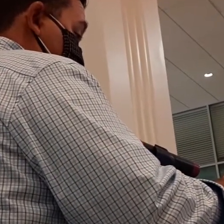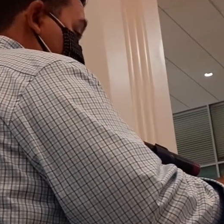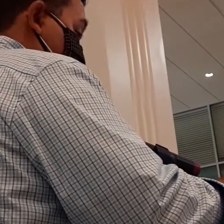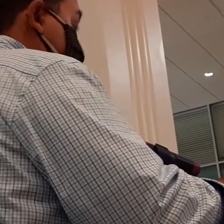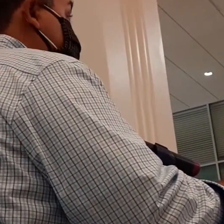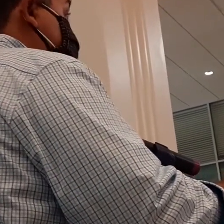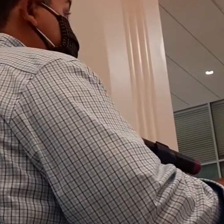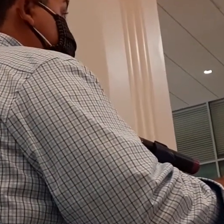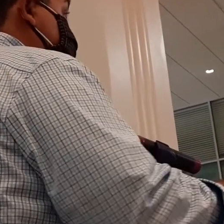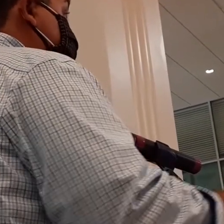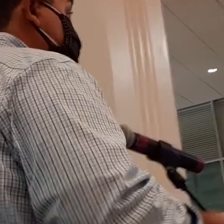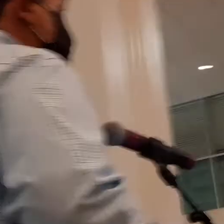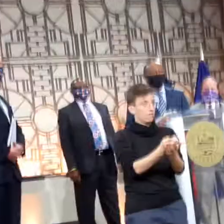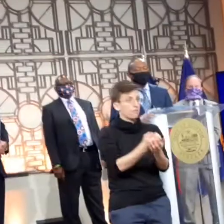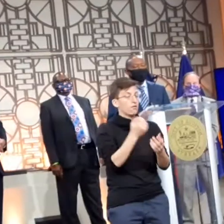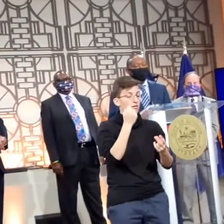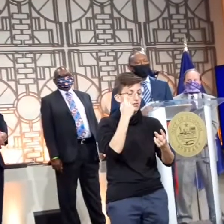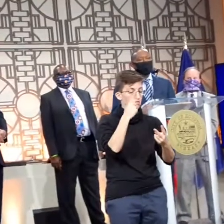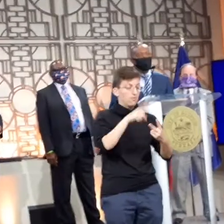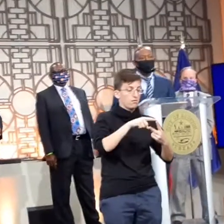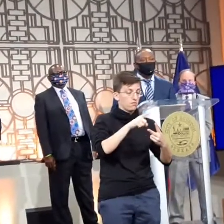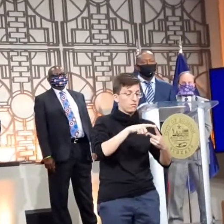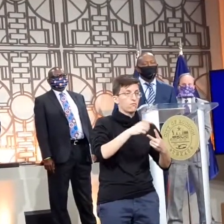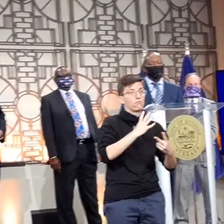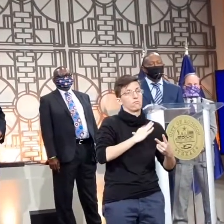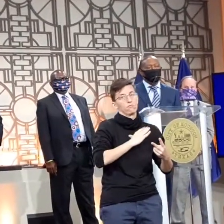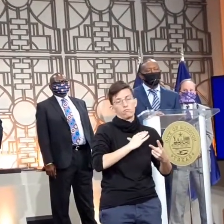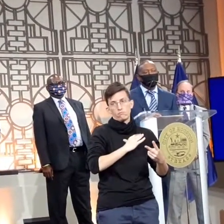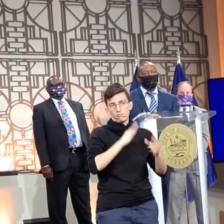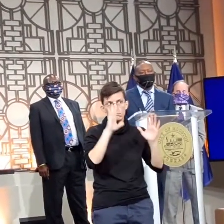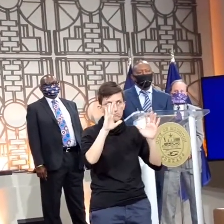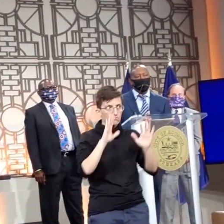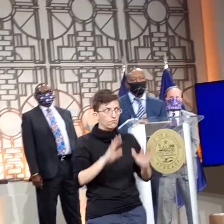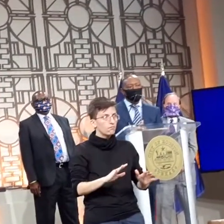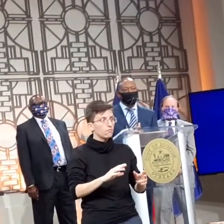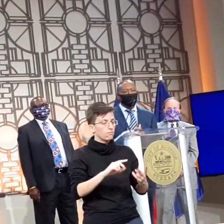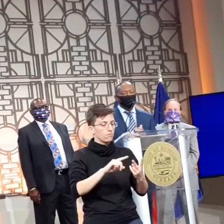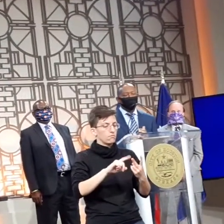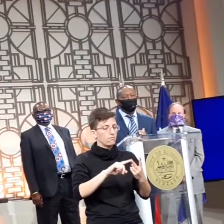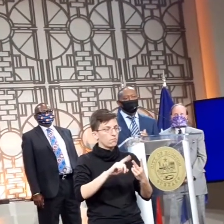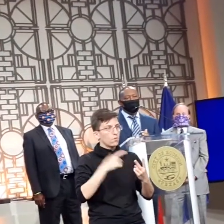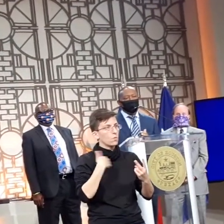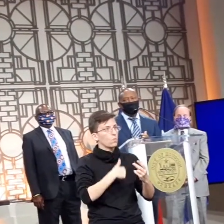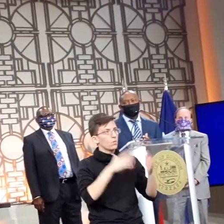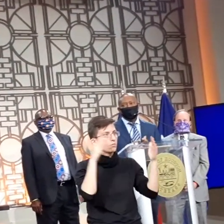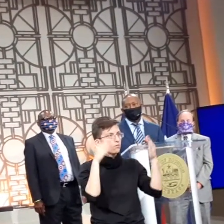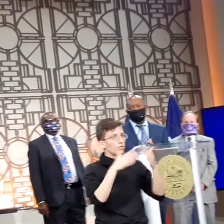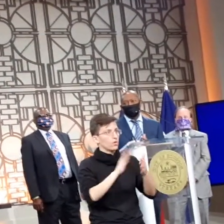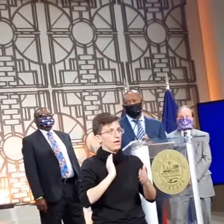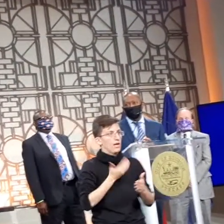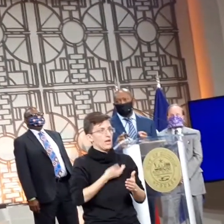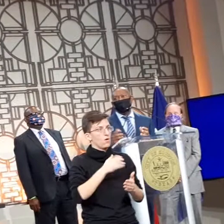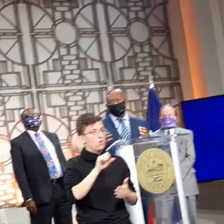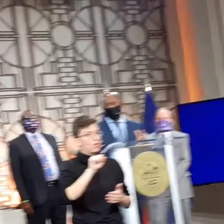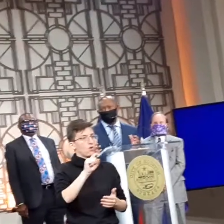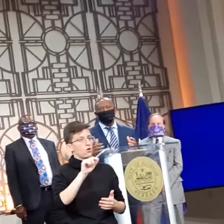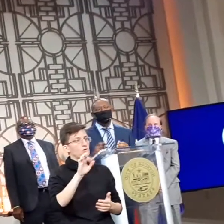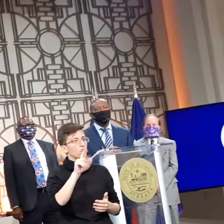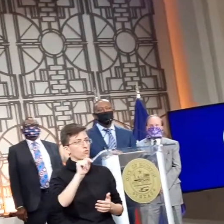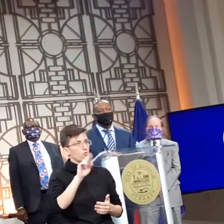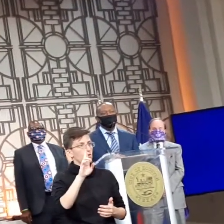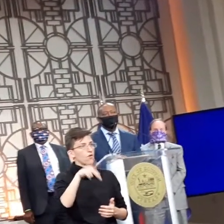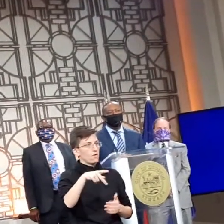during the current economic climate? Number 2, we've been focusing quite a bit on our startup technology and innovation